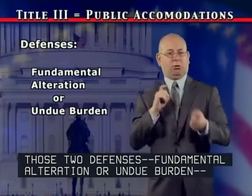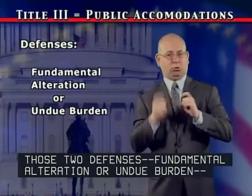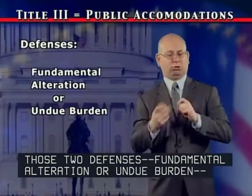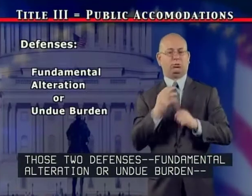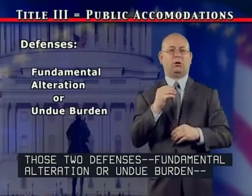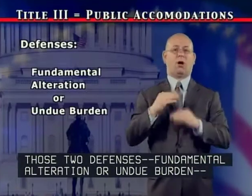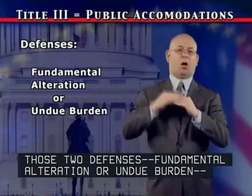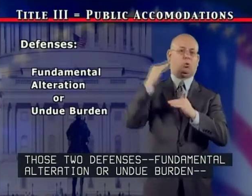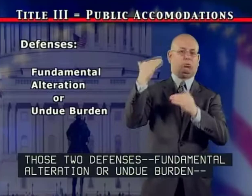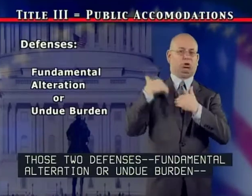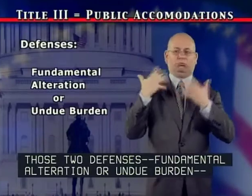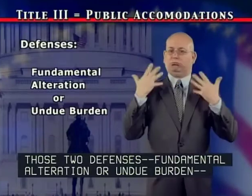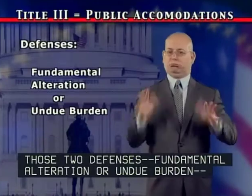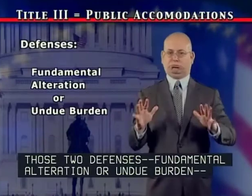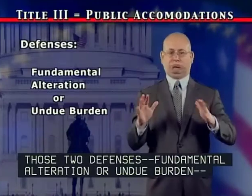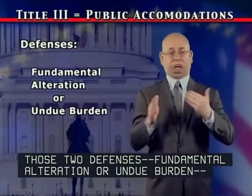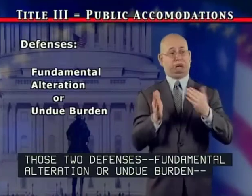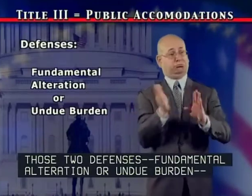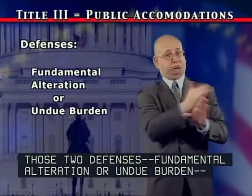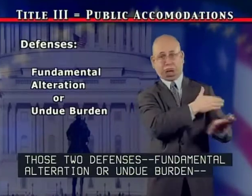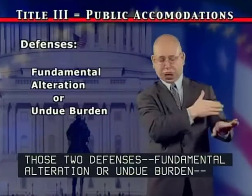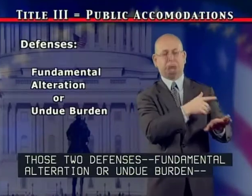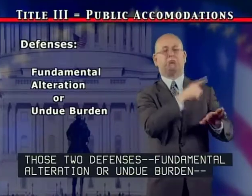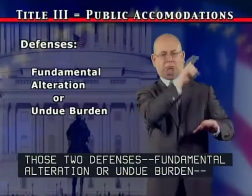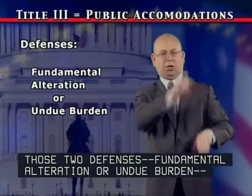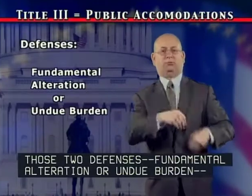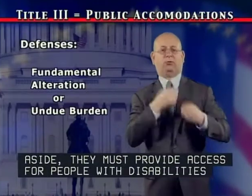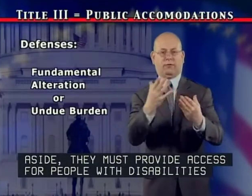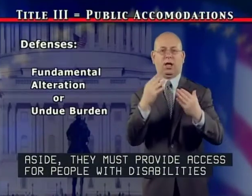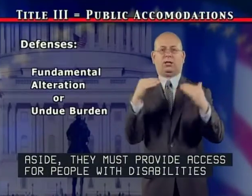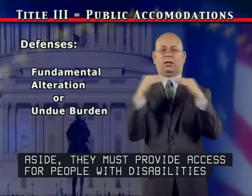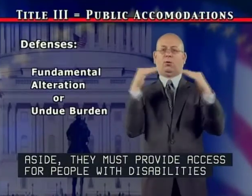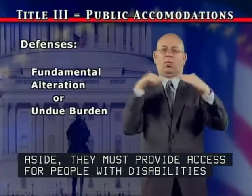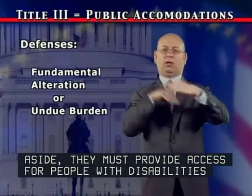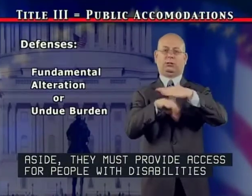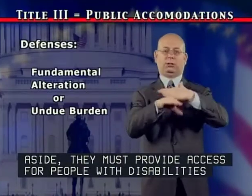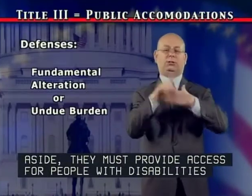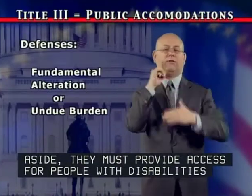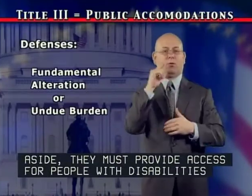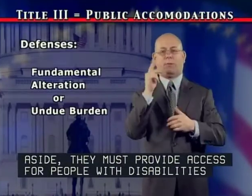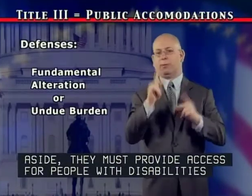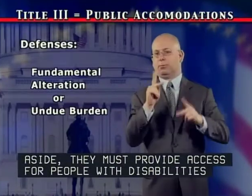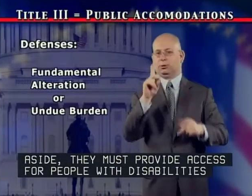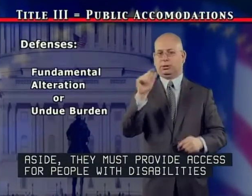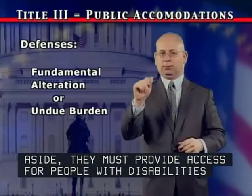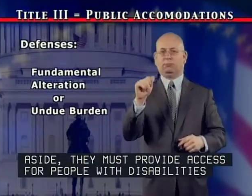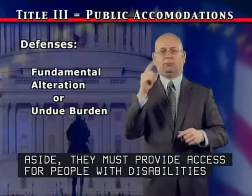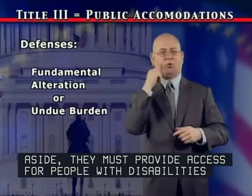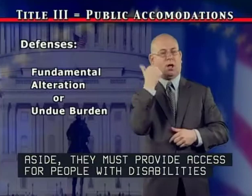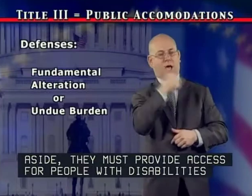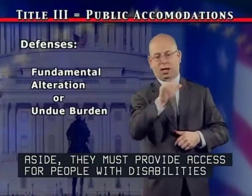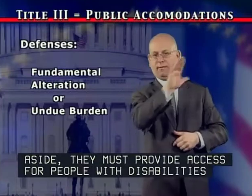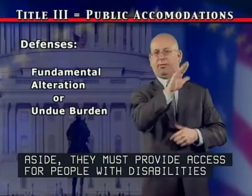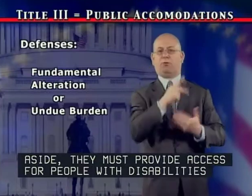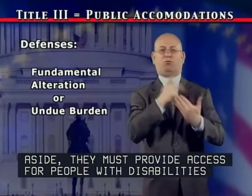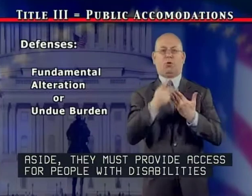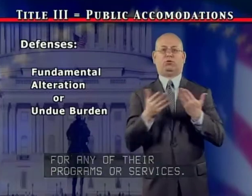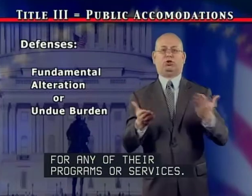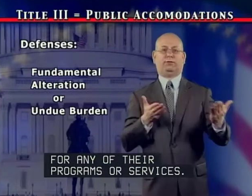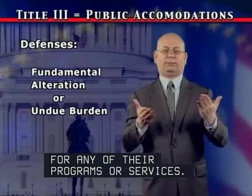Those two defenses, fundamental alteration or undue burden aside, they must provide access for people with disabilities for